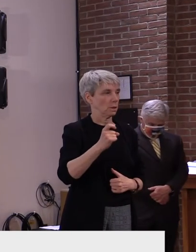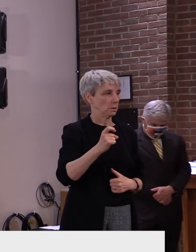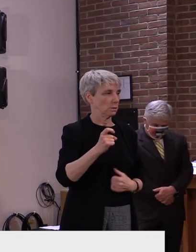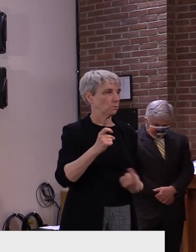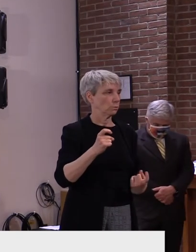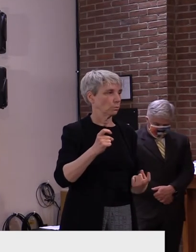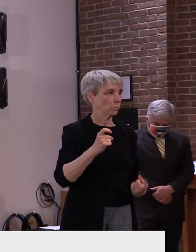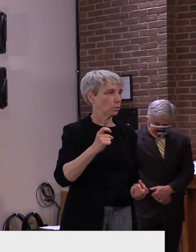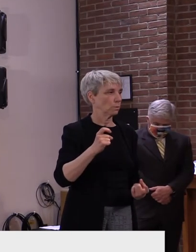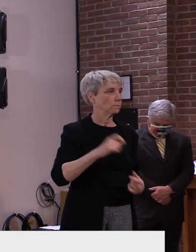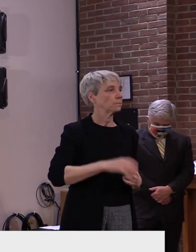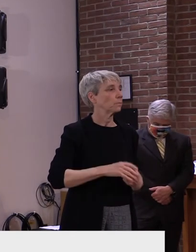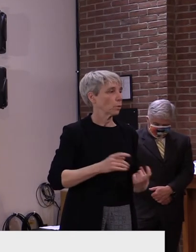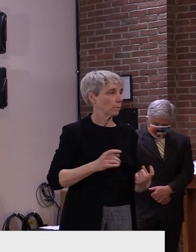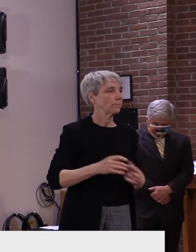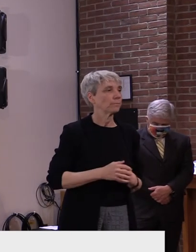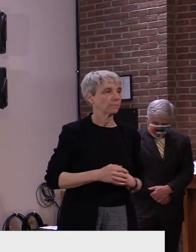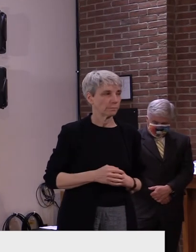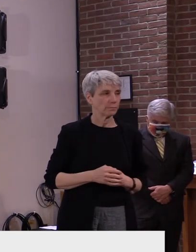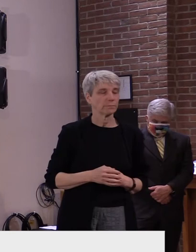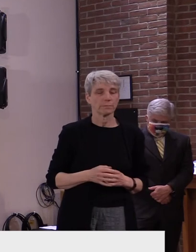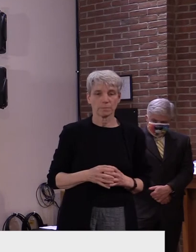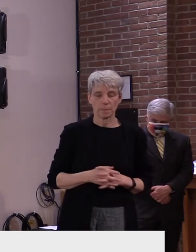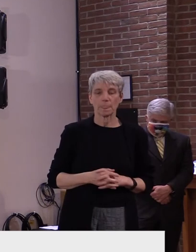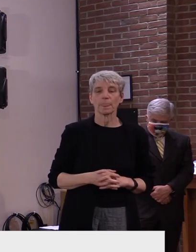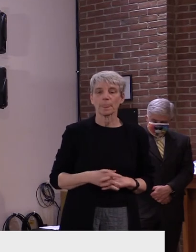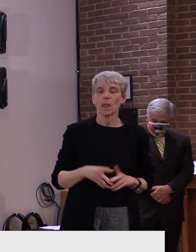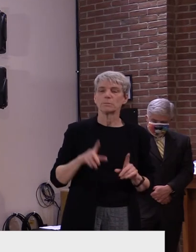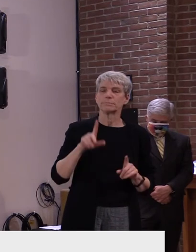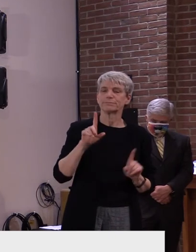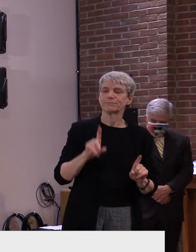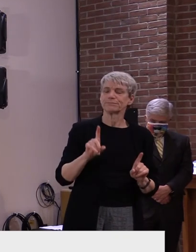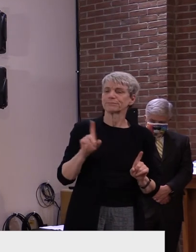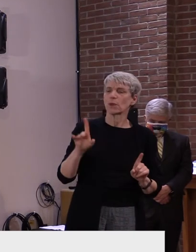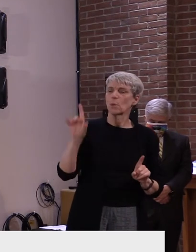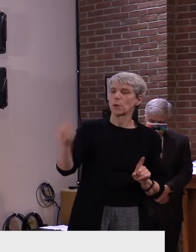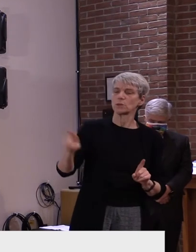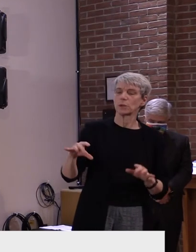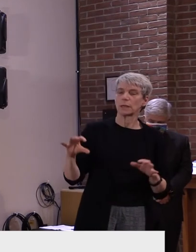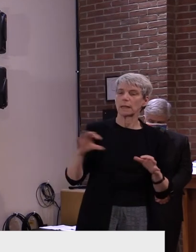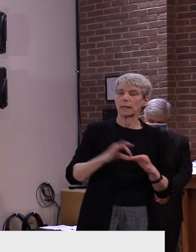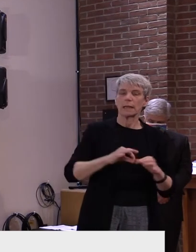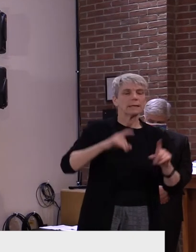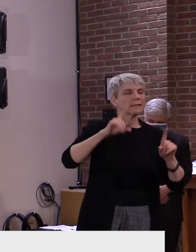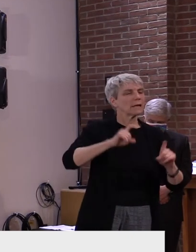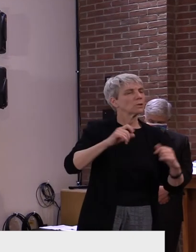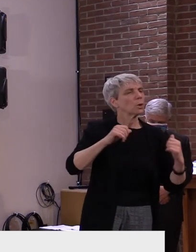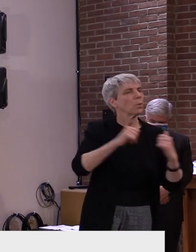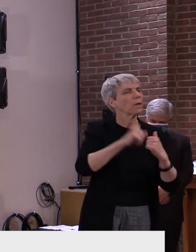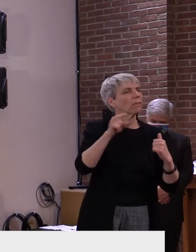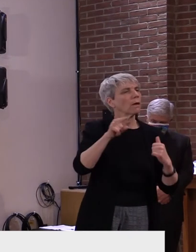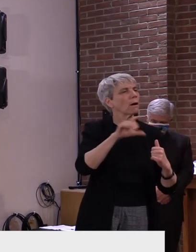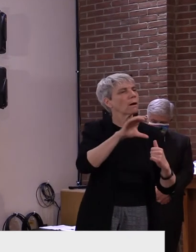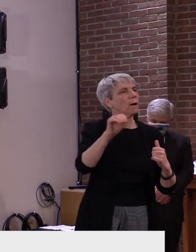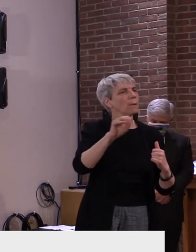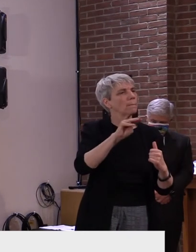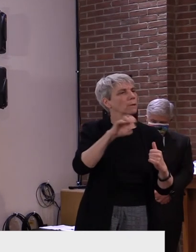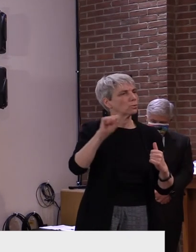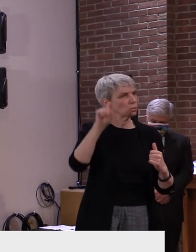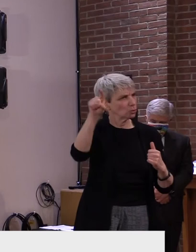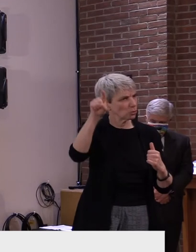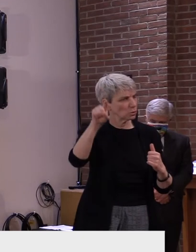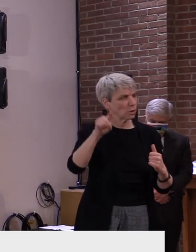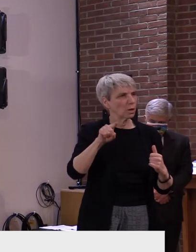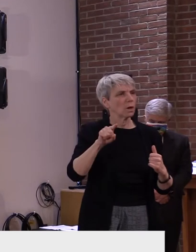hi a couple questions about testing with the new partnership will those tests that are offered through the massachusetts company partnership be covered by either